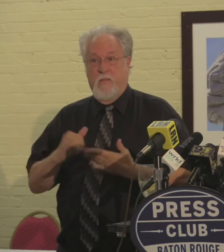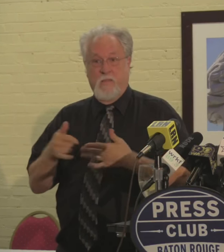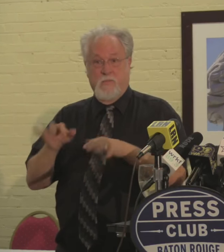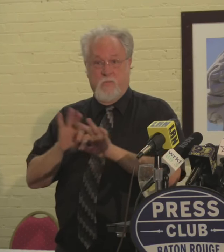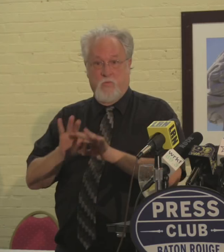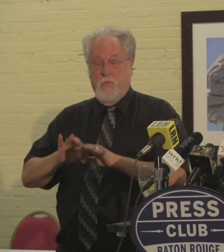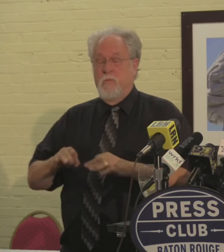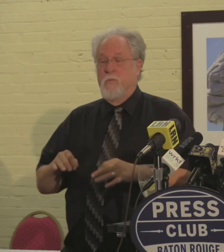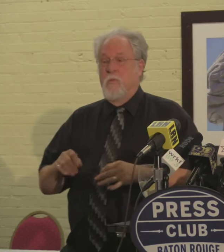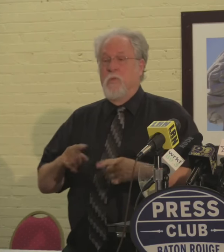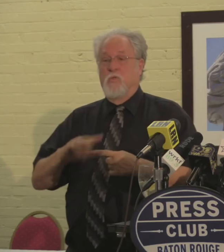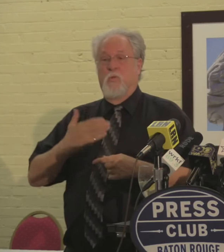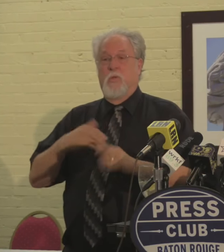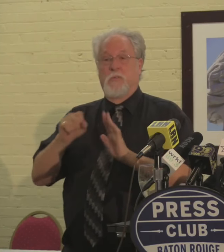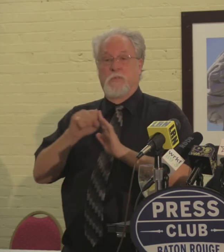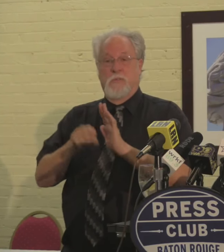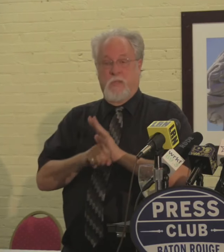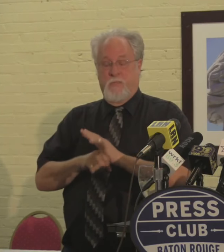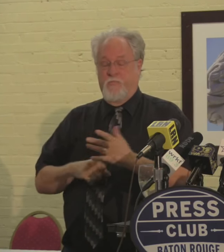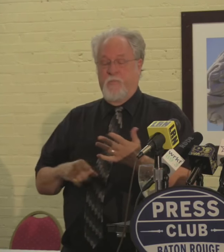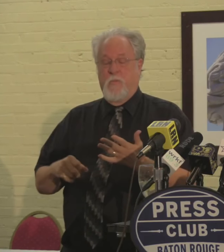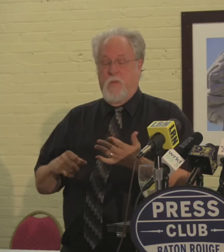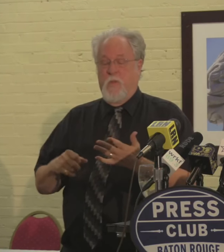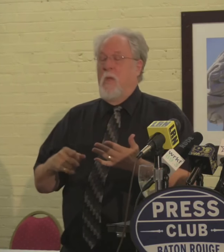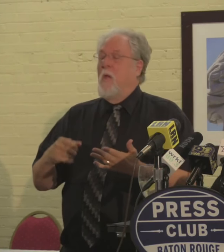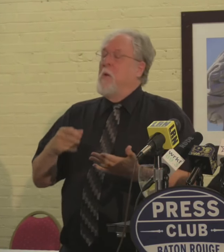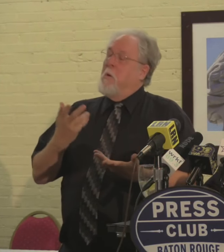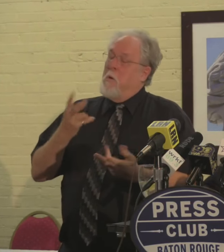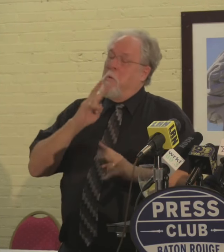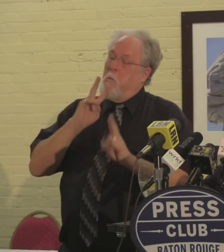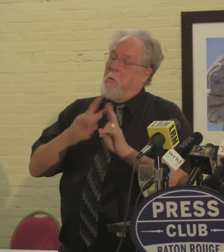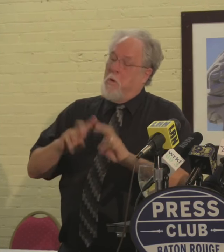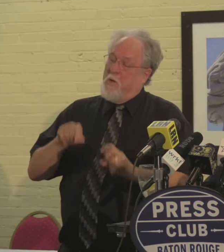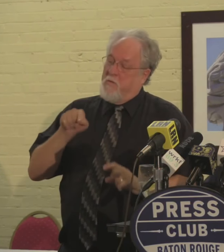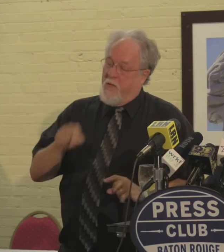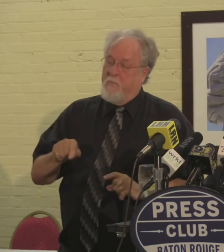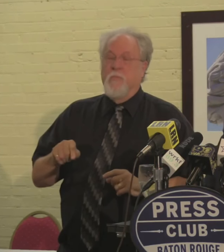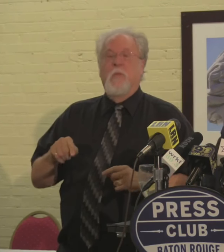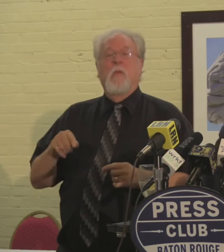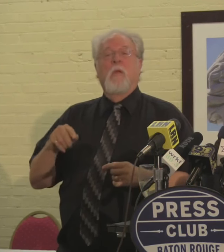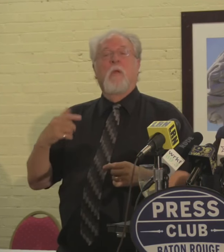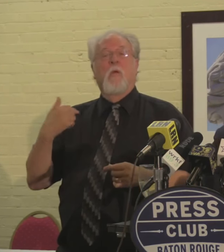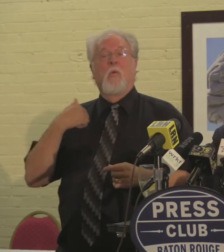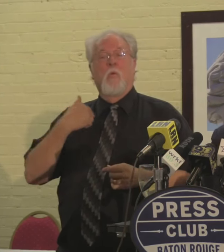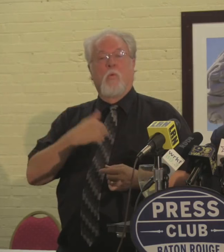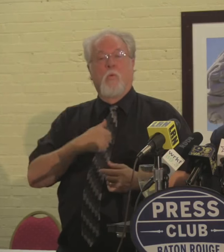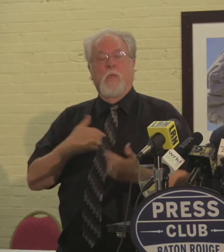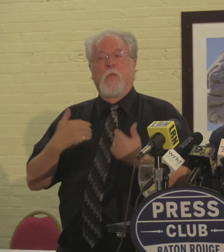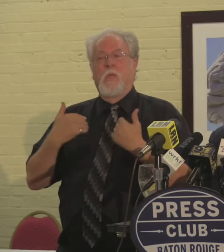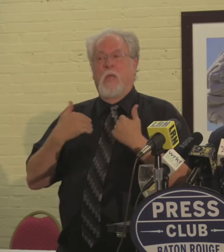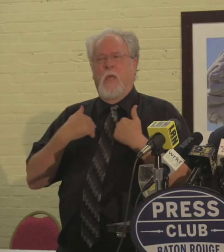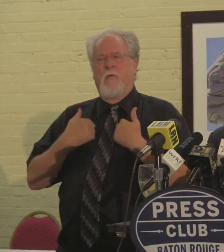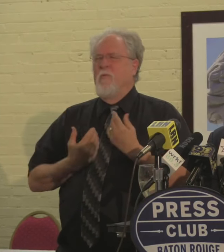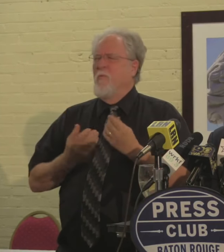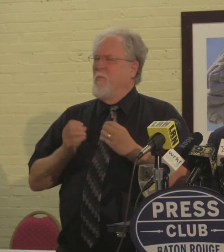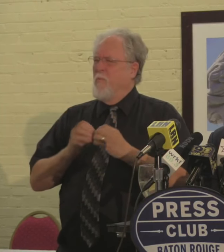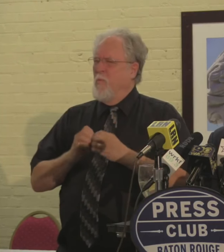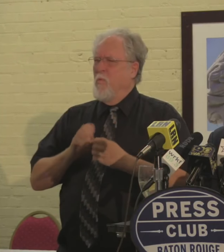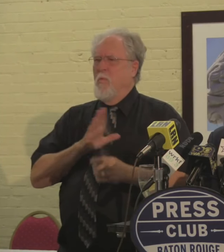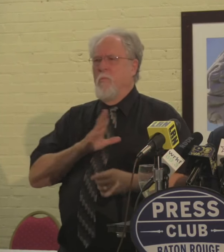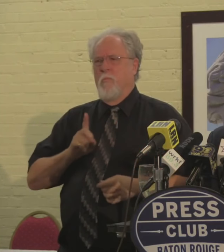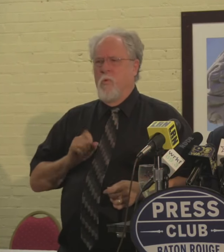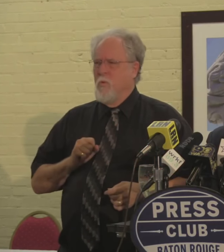important to our state. So we're looking at that. You know, we have more